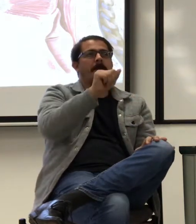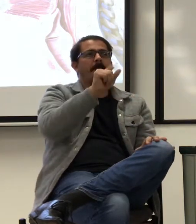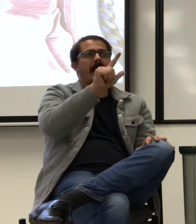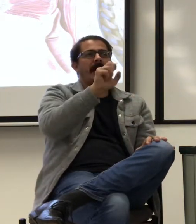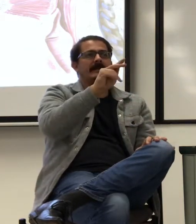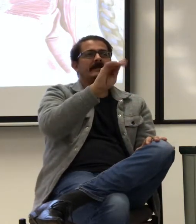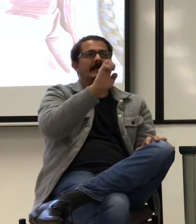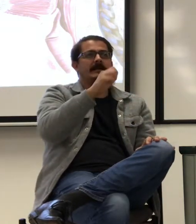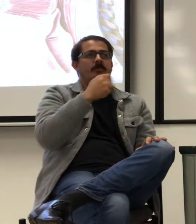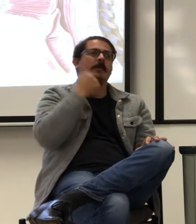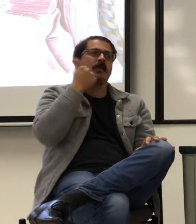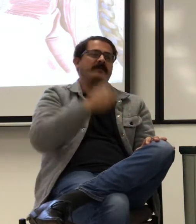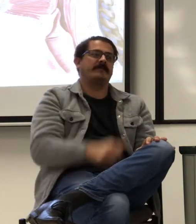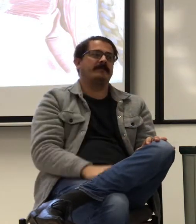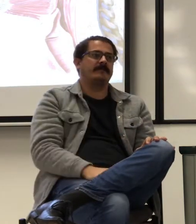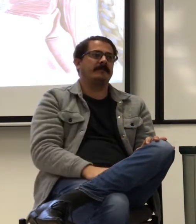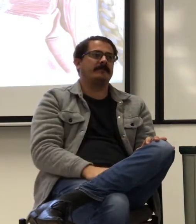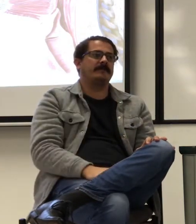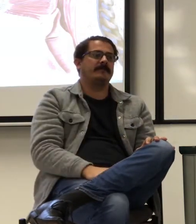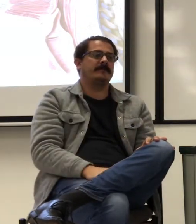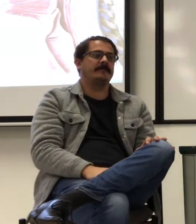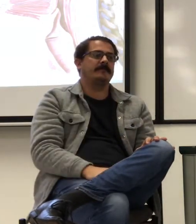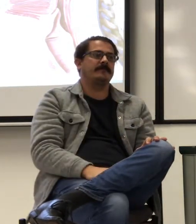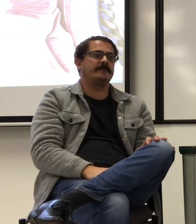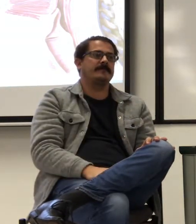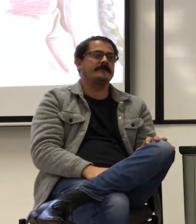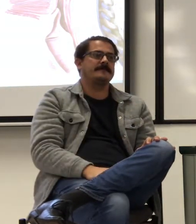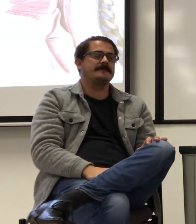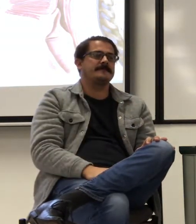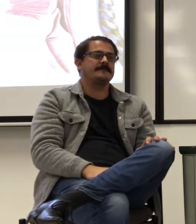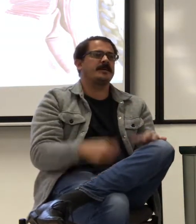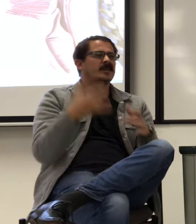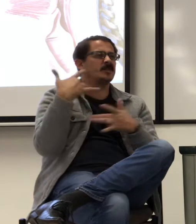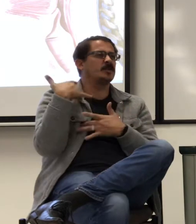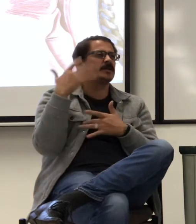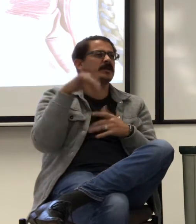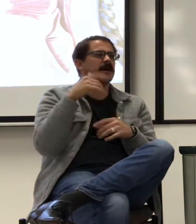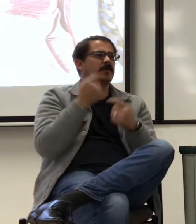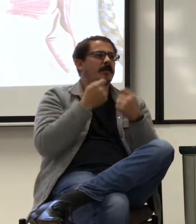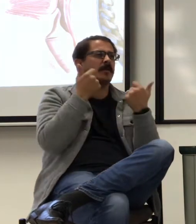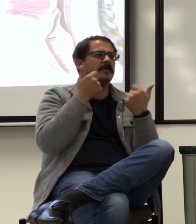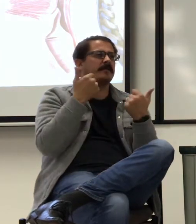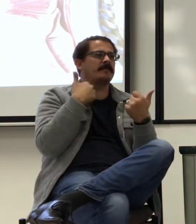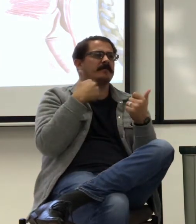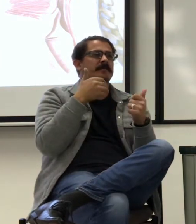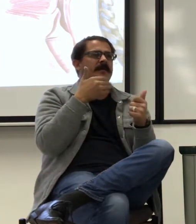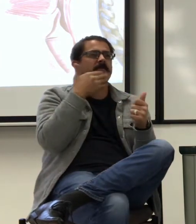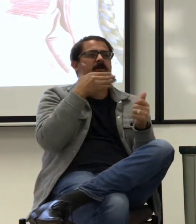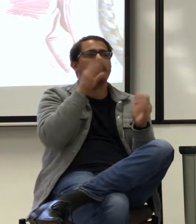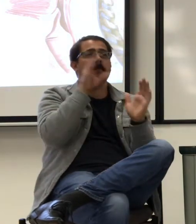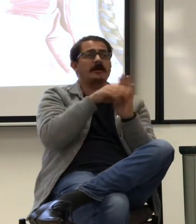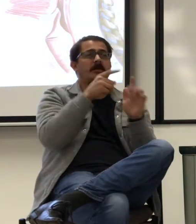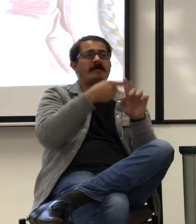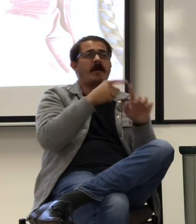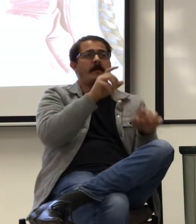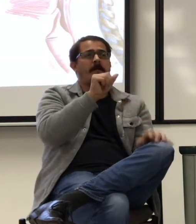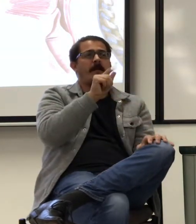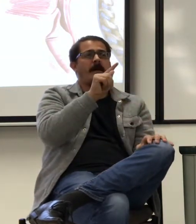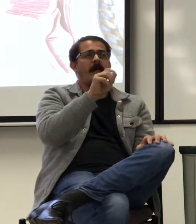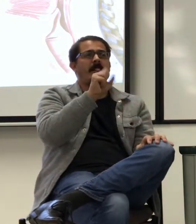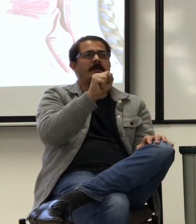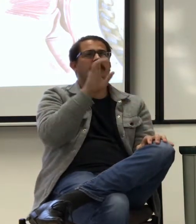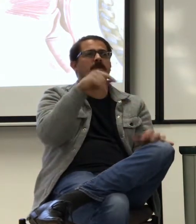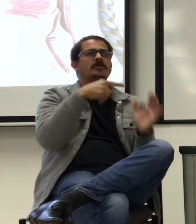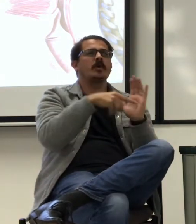palatine. Yeah, those are the only, usually those are the ones that are removed. You have some good pictures in the atlas that kind of show